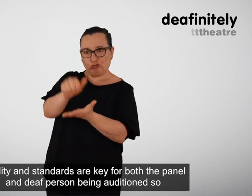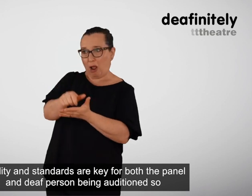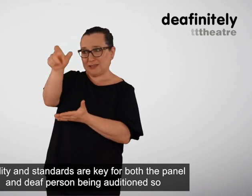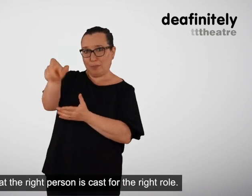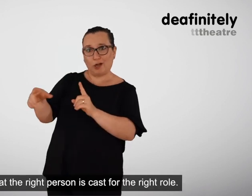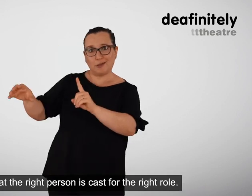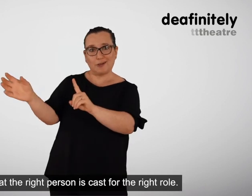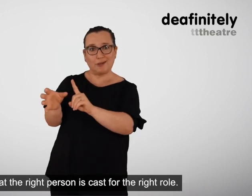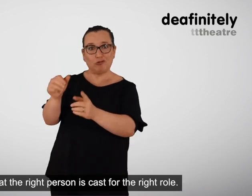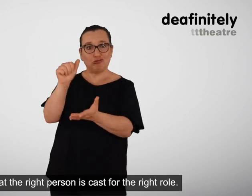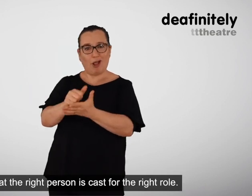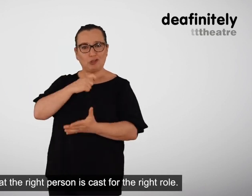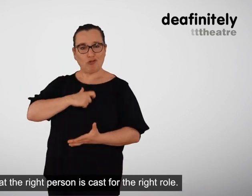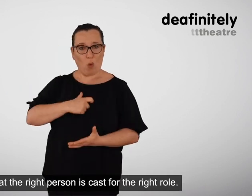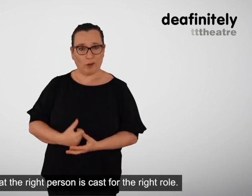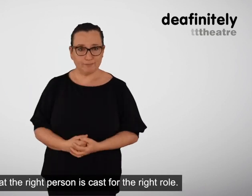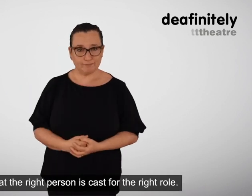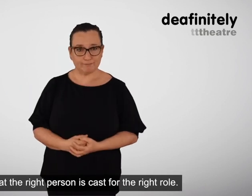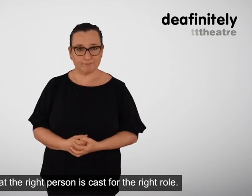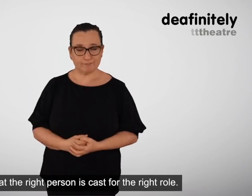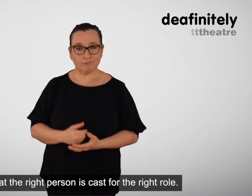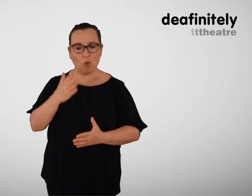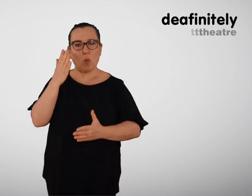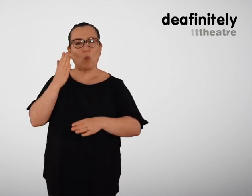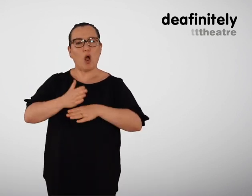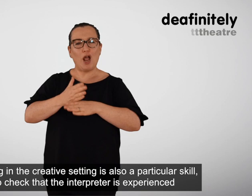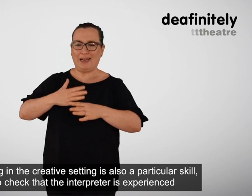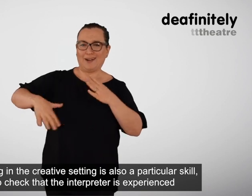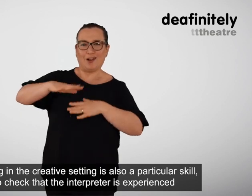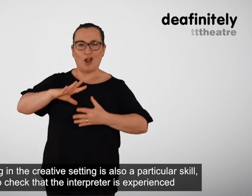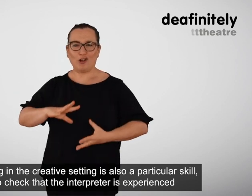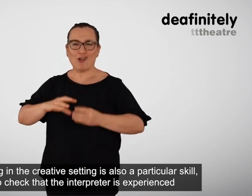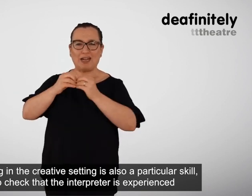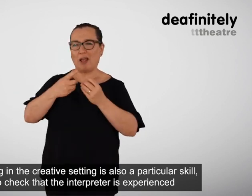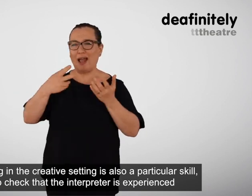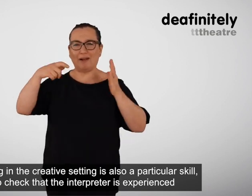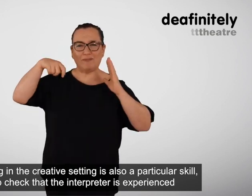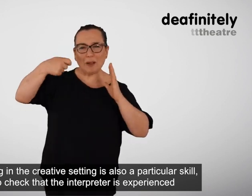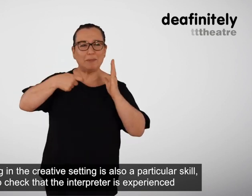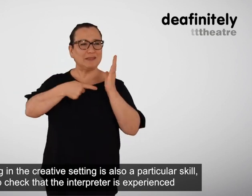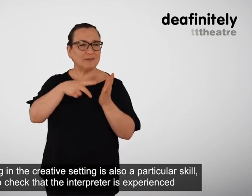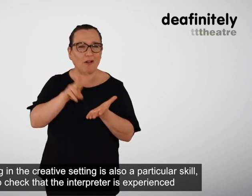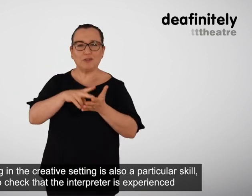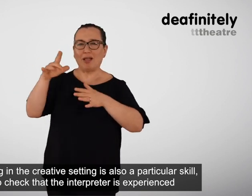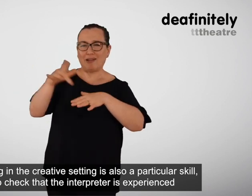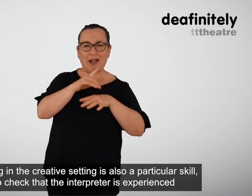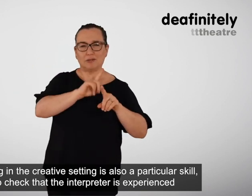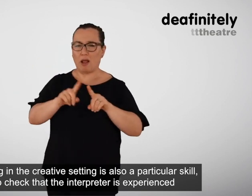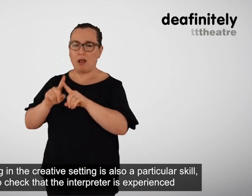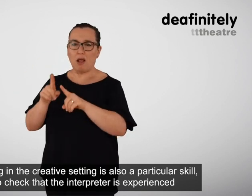so that the right person is cast for the right role. Working in the creative setting is also a particular skill, so